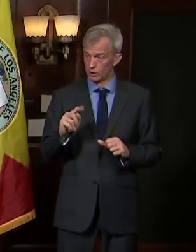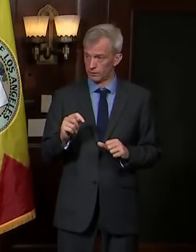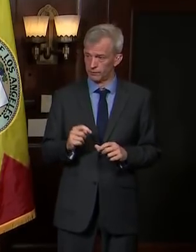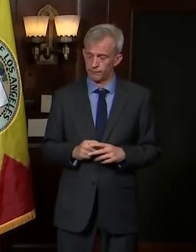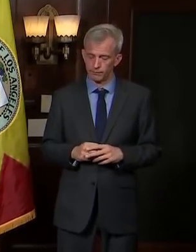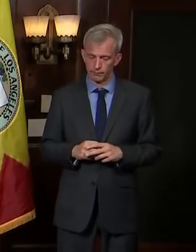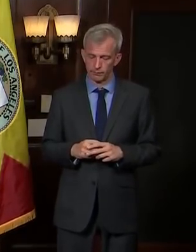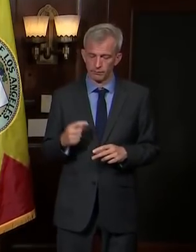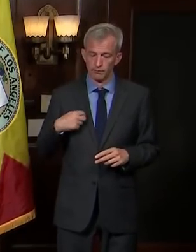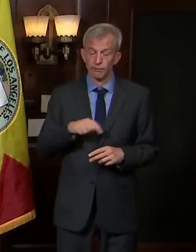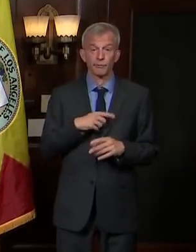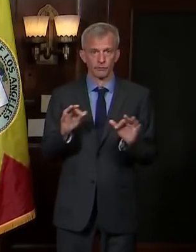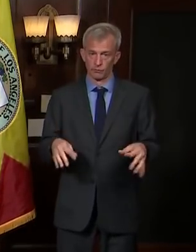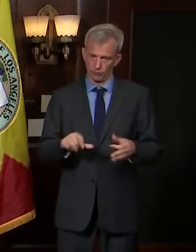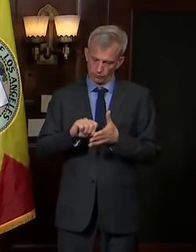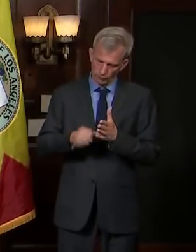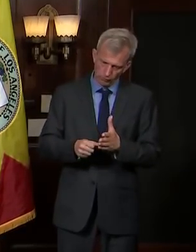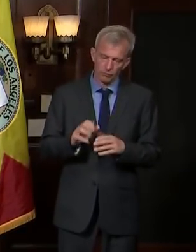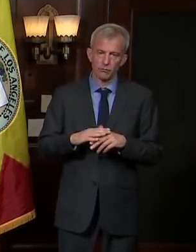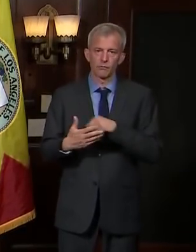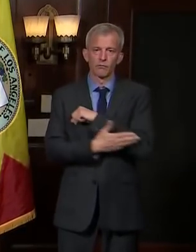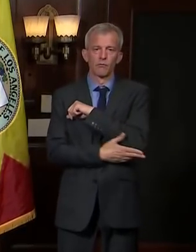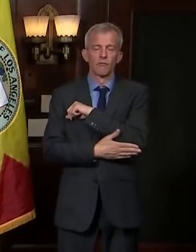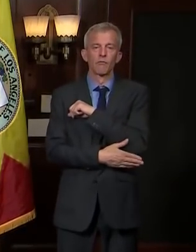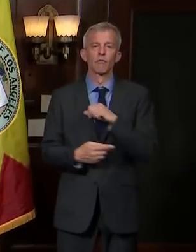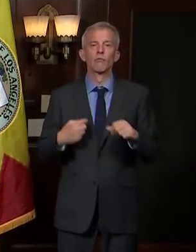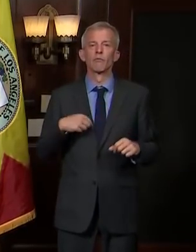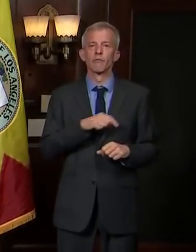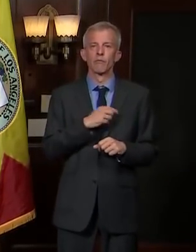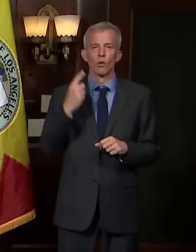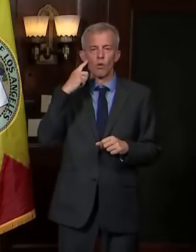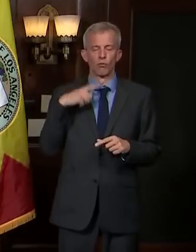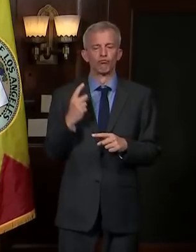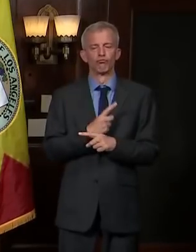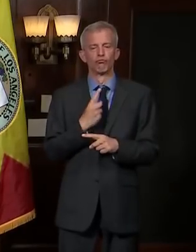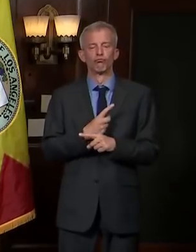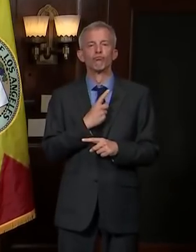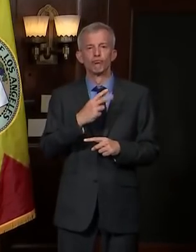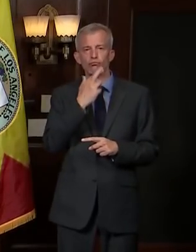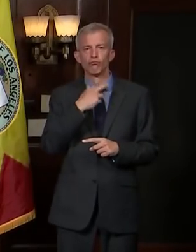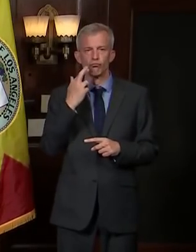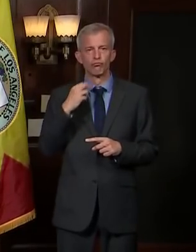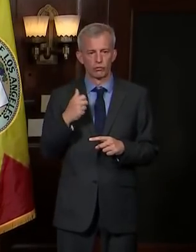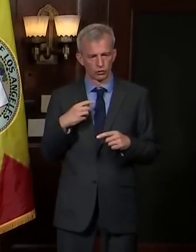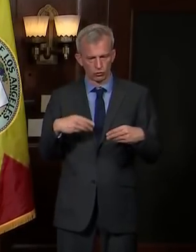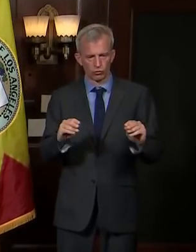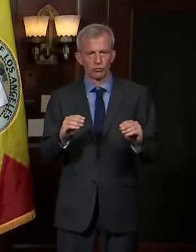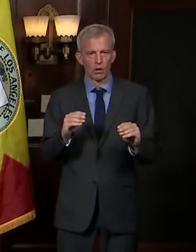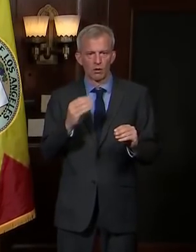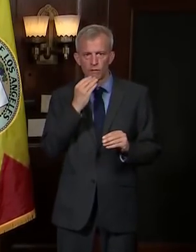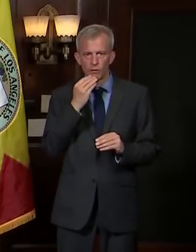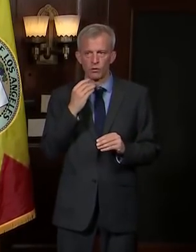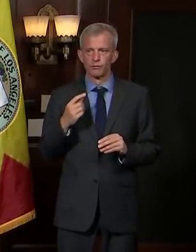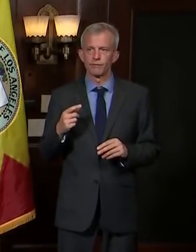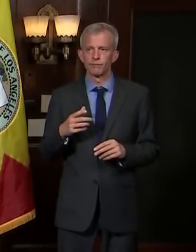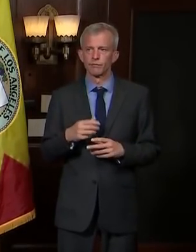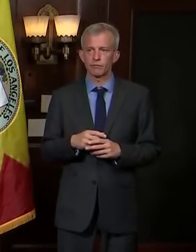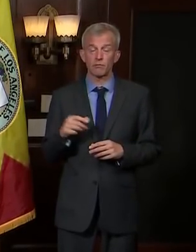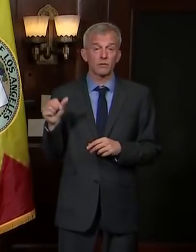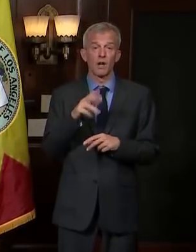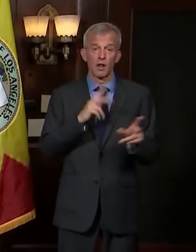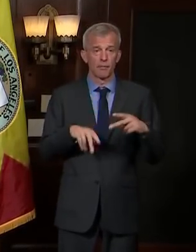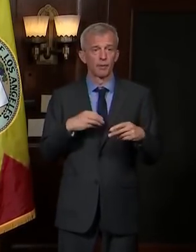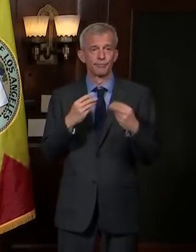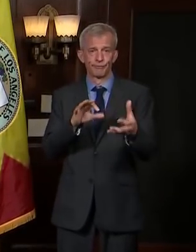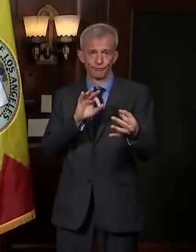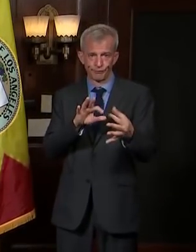certainly impressed upon the county that we thought this was an appropriate thing for restaurants to be doing. They heard other folks as well. They looked at that,